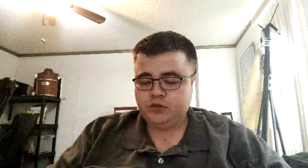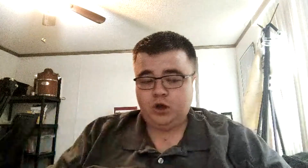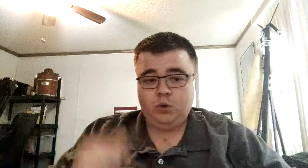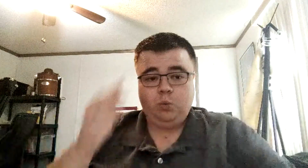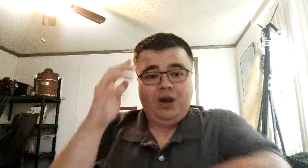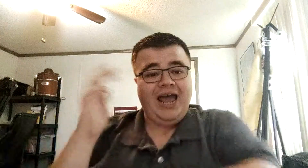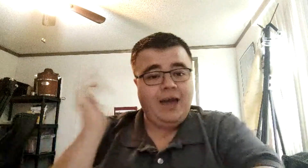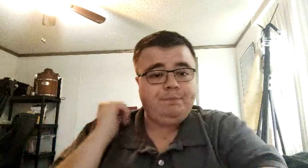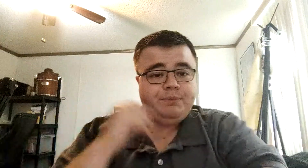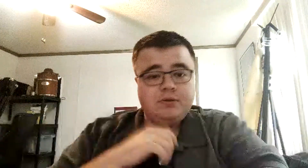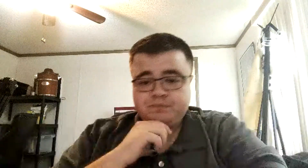So what happened?